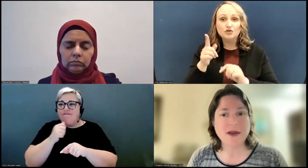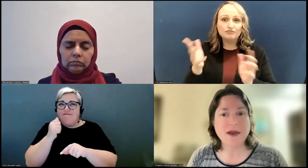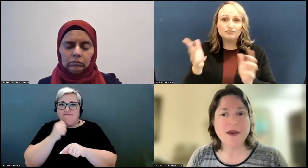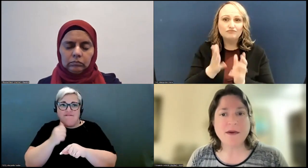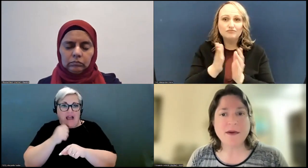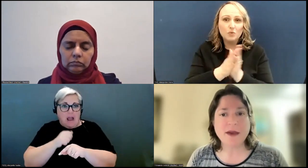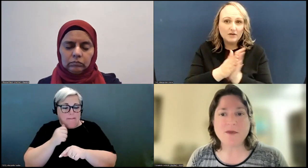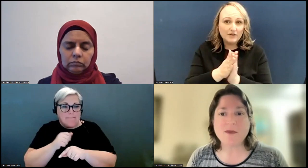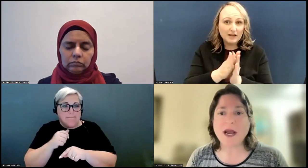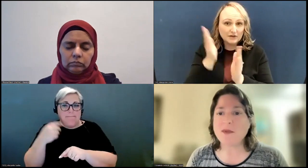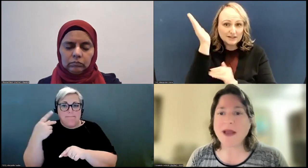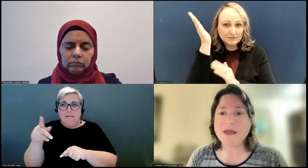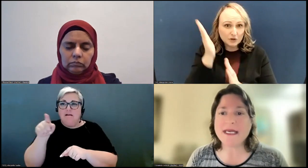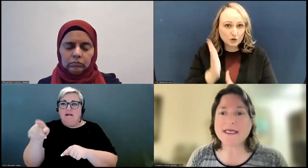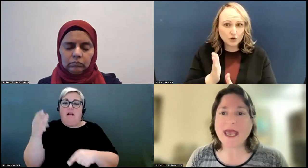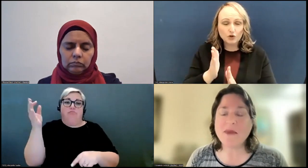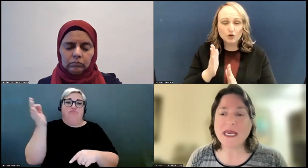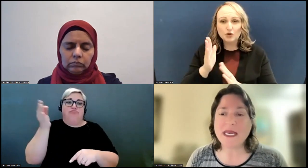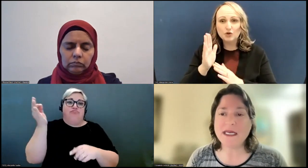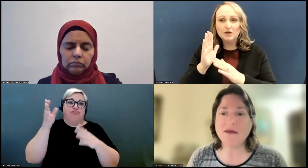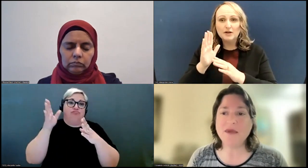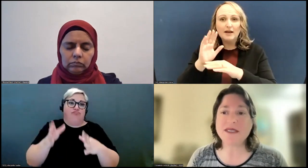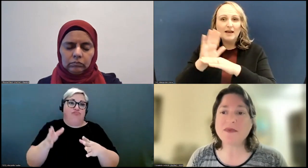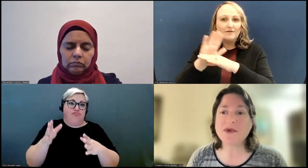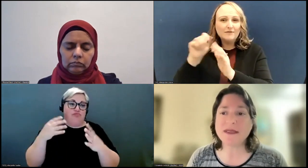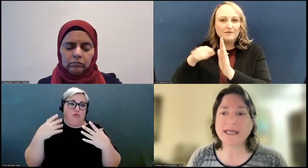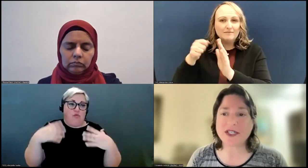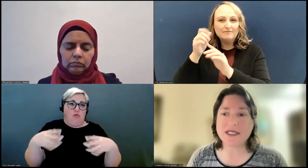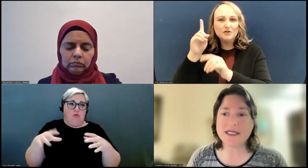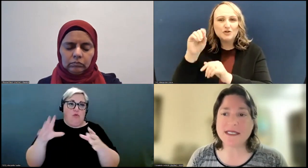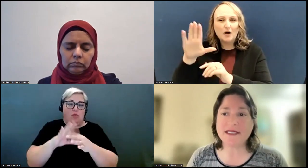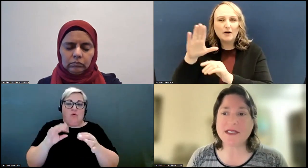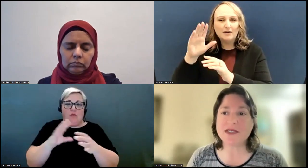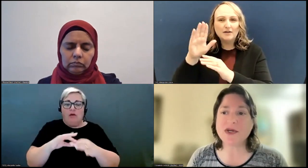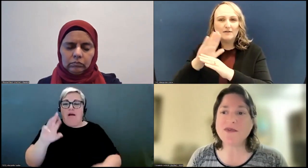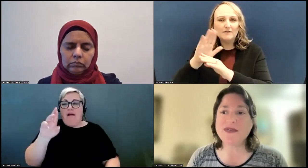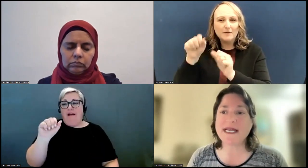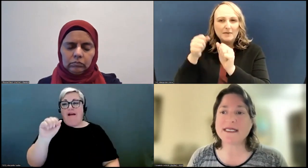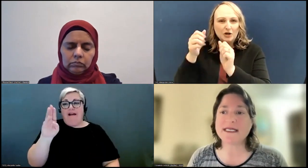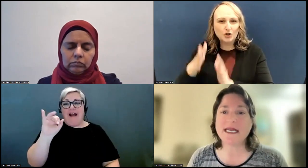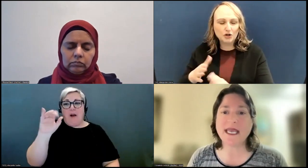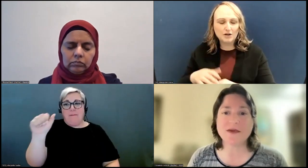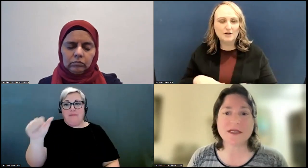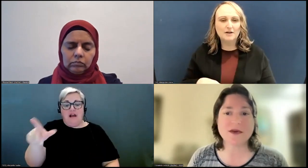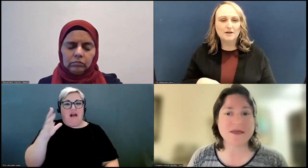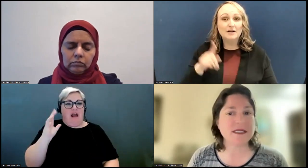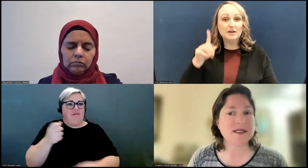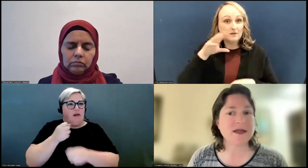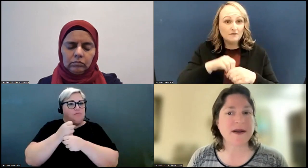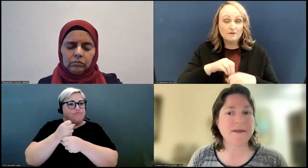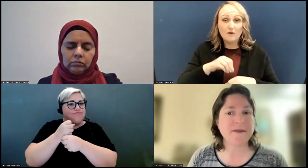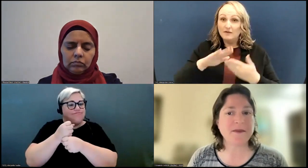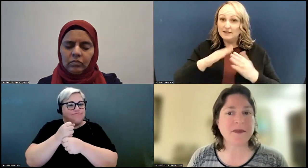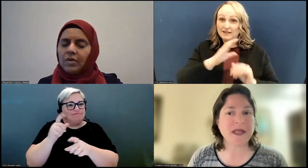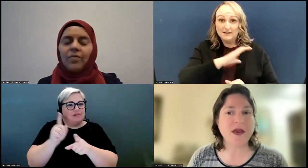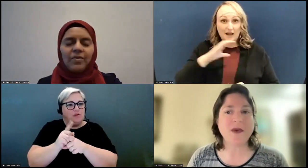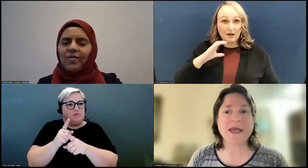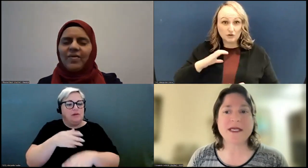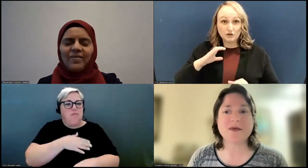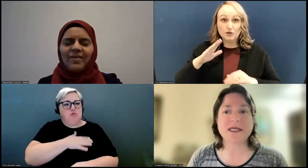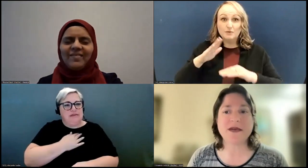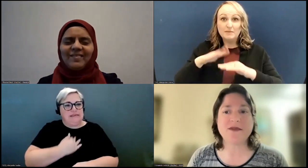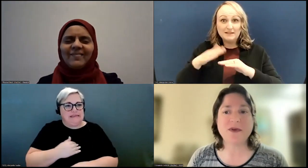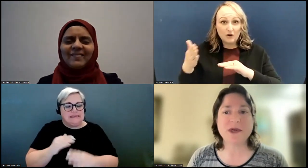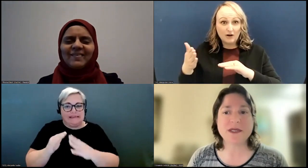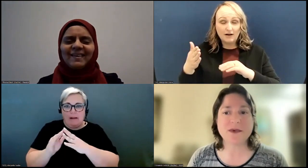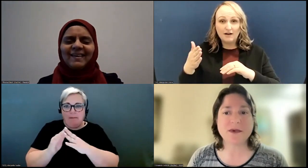commentator, Rabia has campaigned in municipal elections and served as a city councillor in Mississauga. Rabia